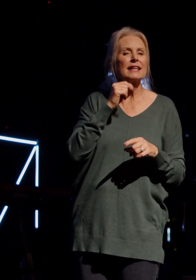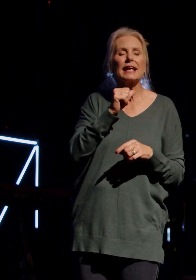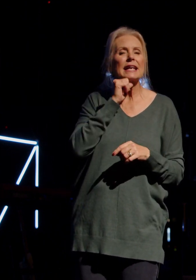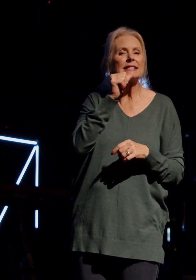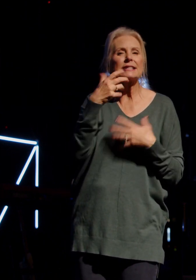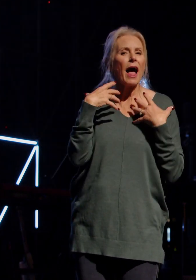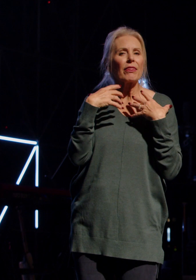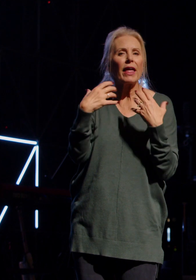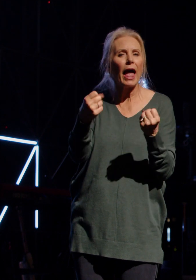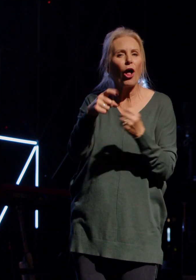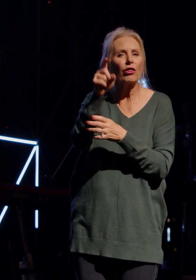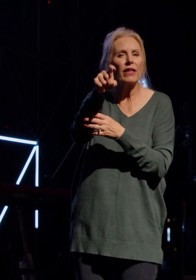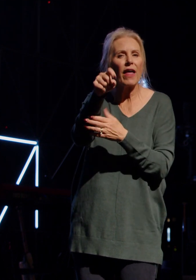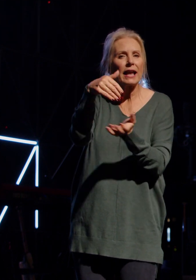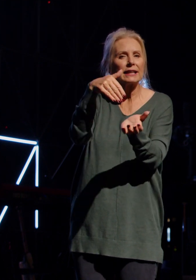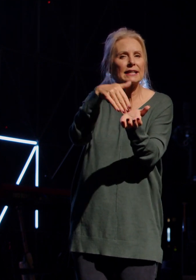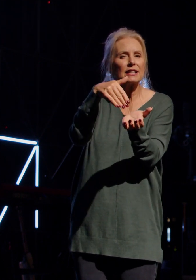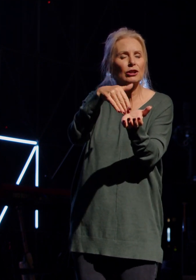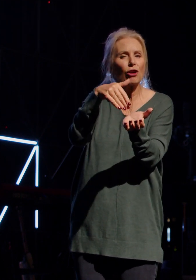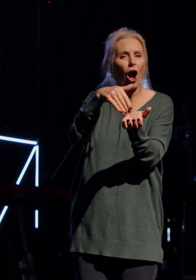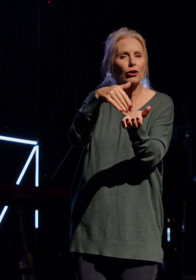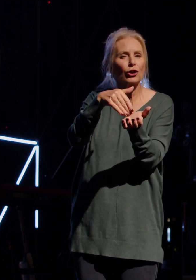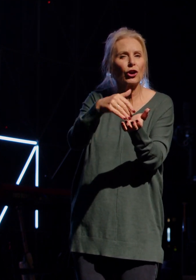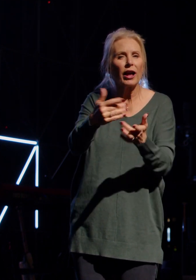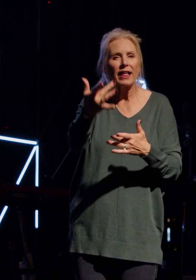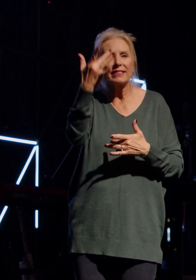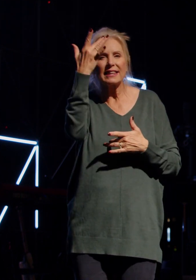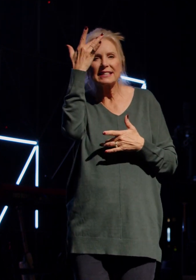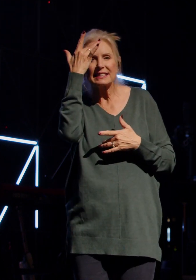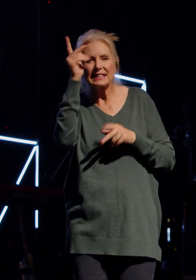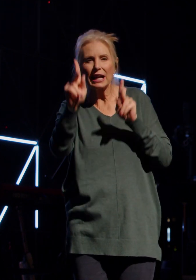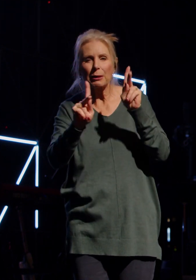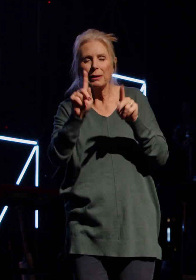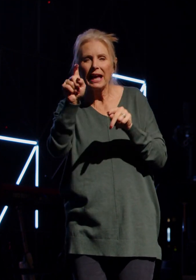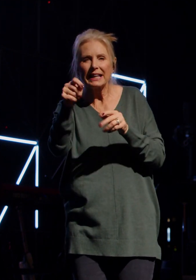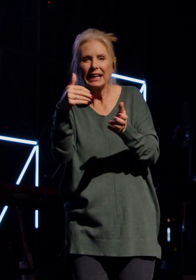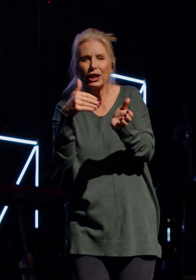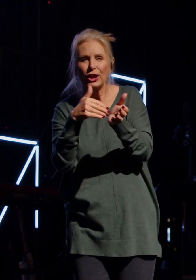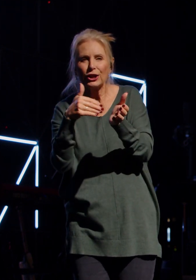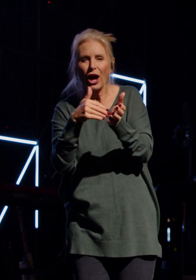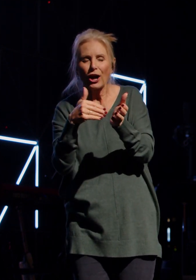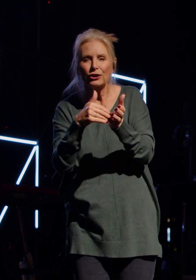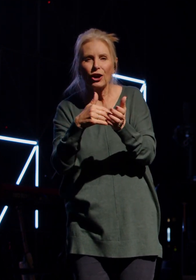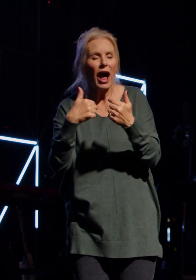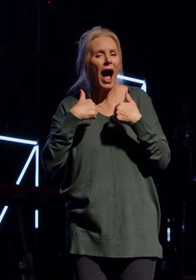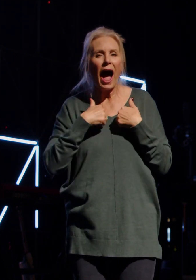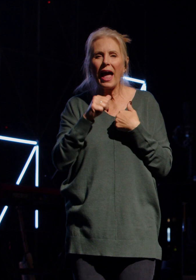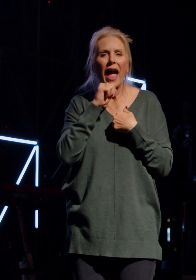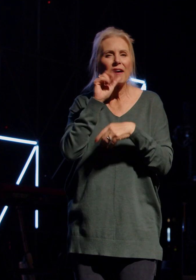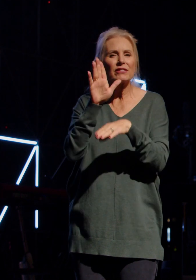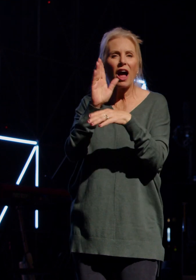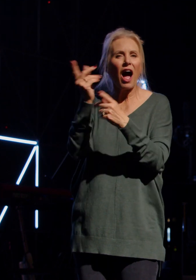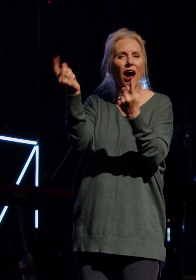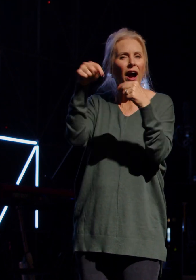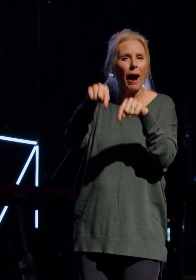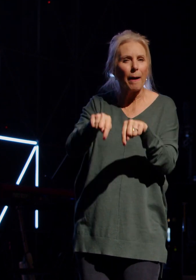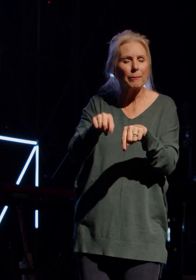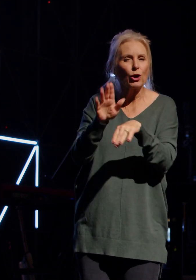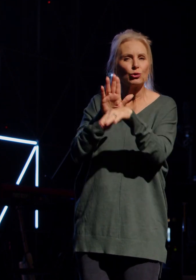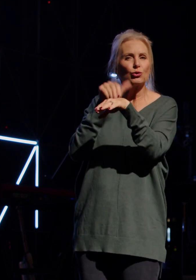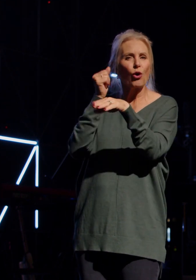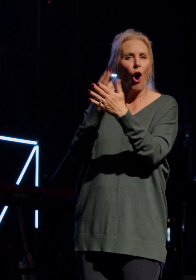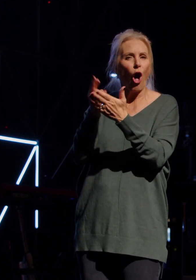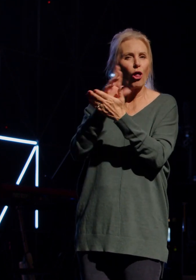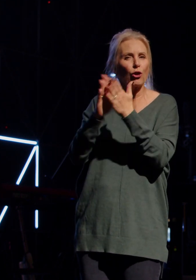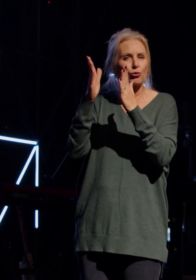the healthy who need the doctor, but the sick. I have not come to call the righteous, but the sinners. Point